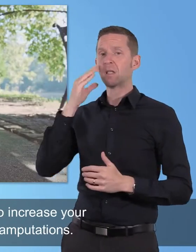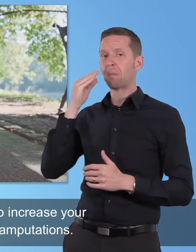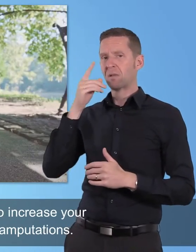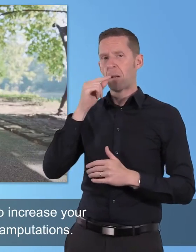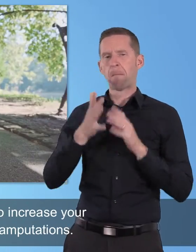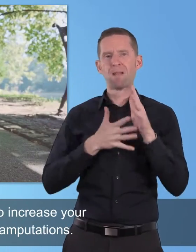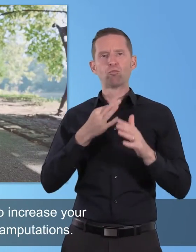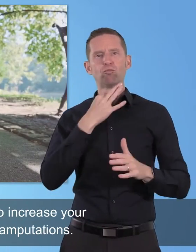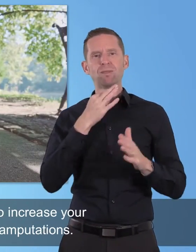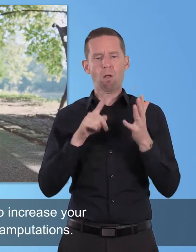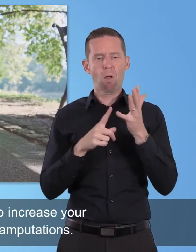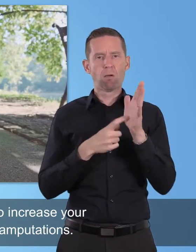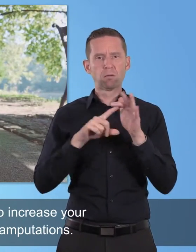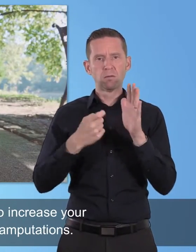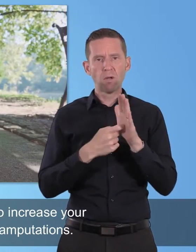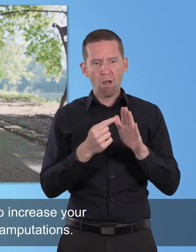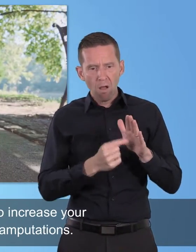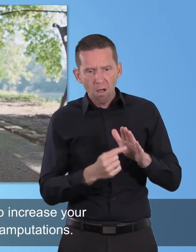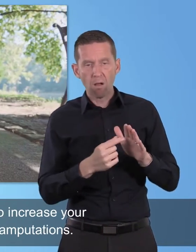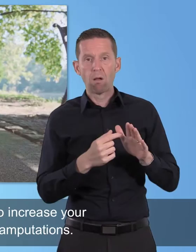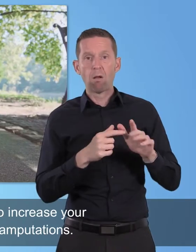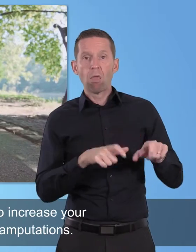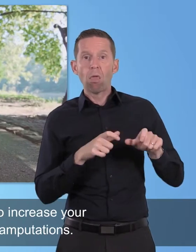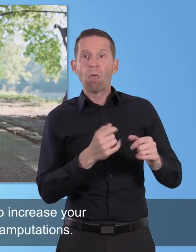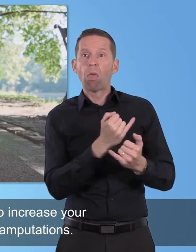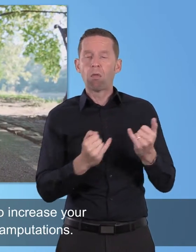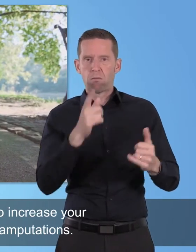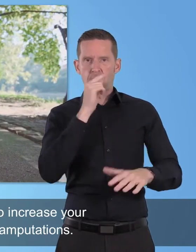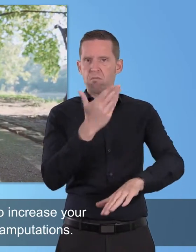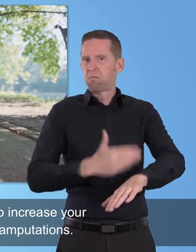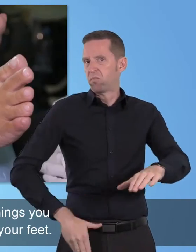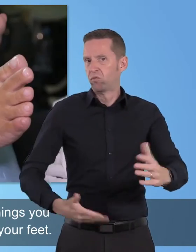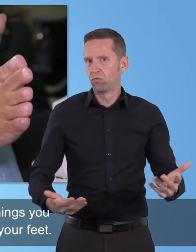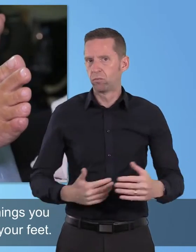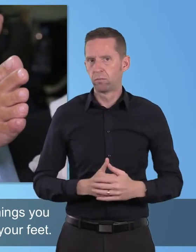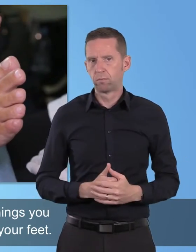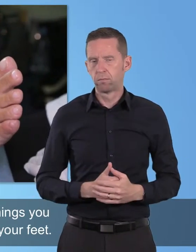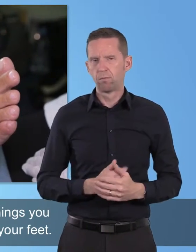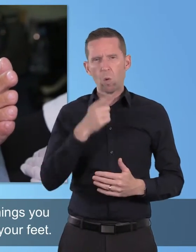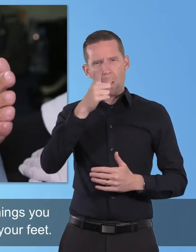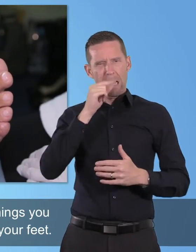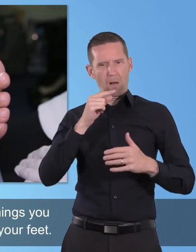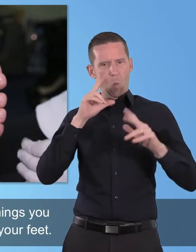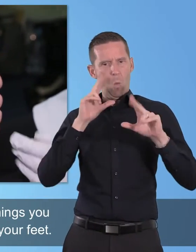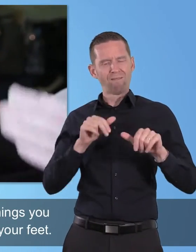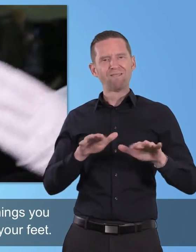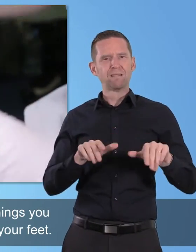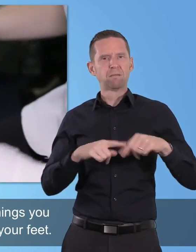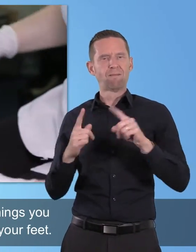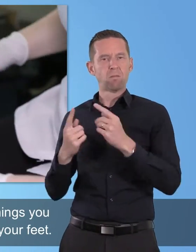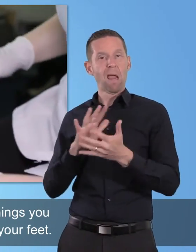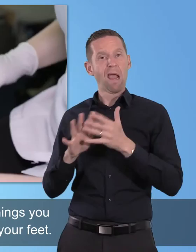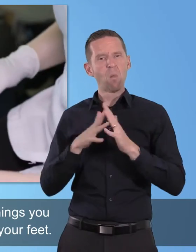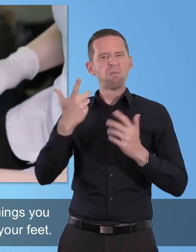diabetes can also increase your risk of foot ulcers and amputations. There are many things you can do to